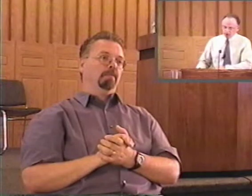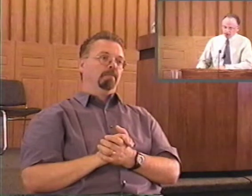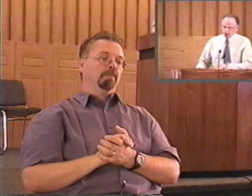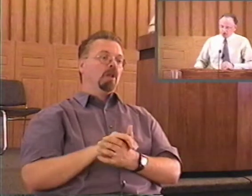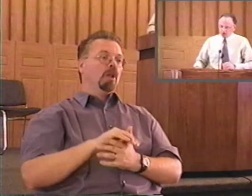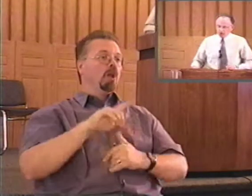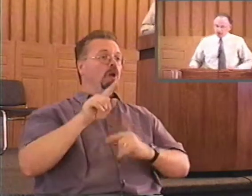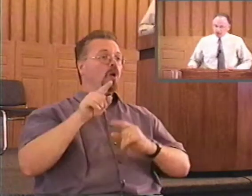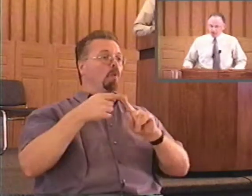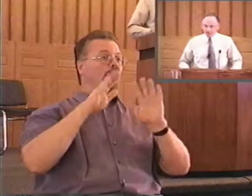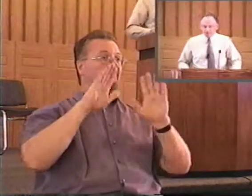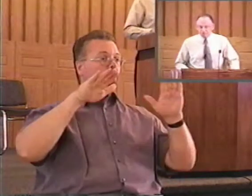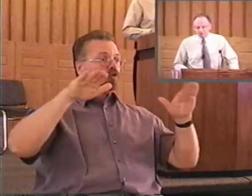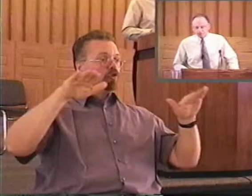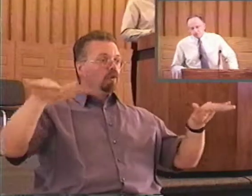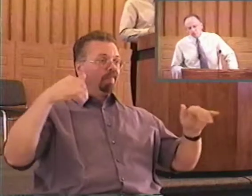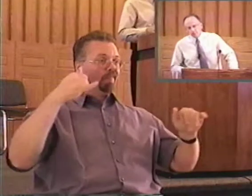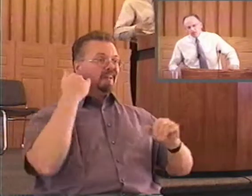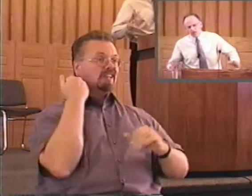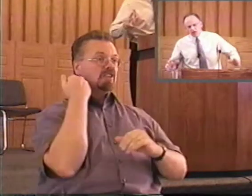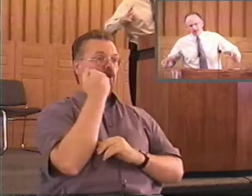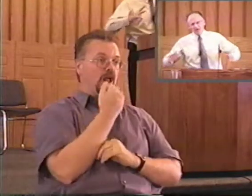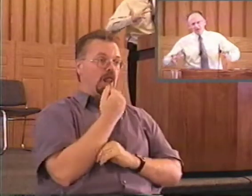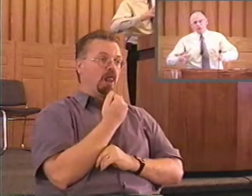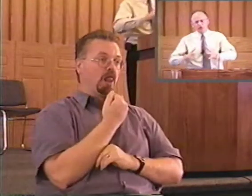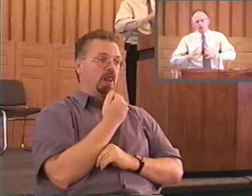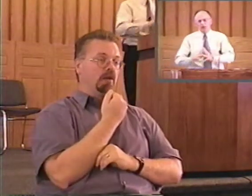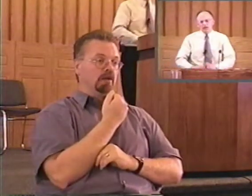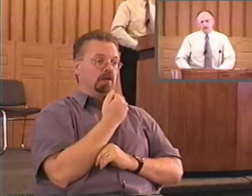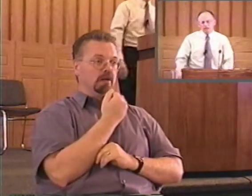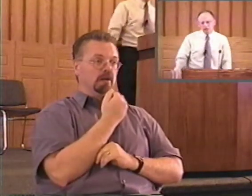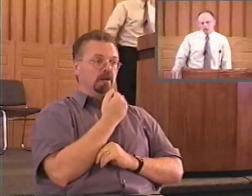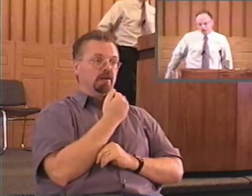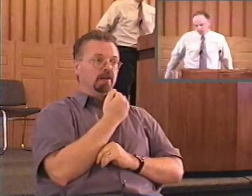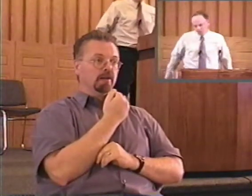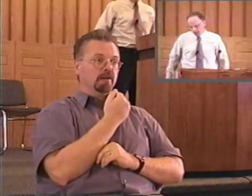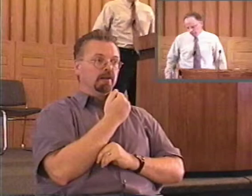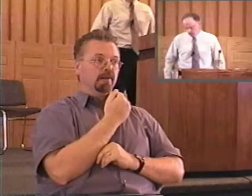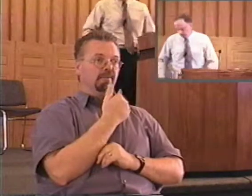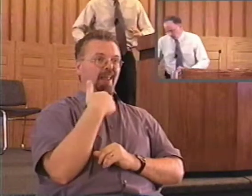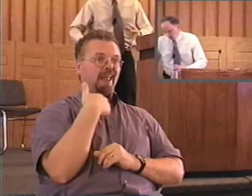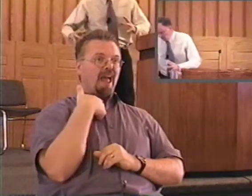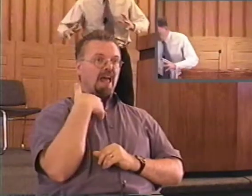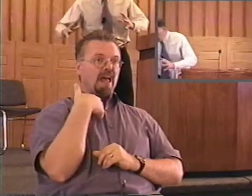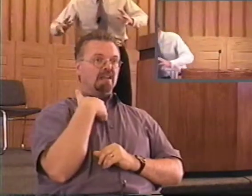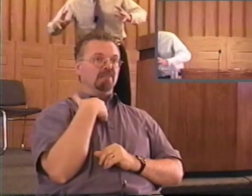When the children of Israel had